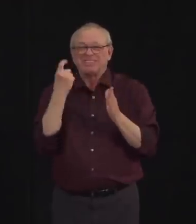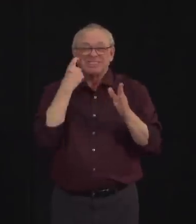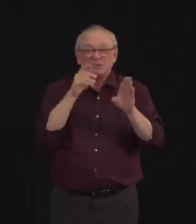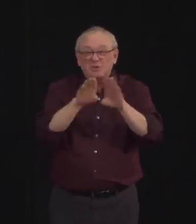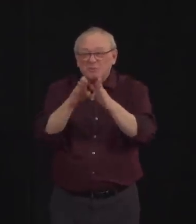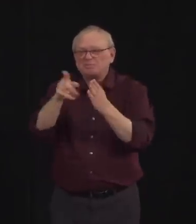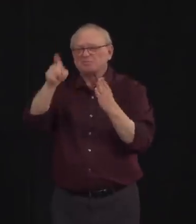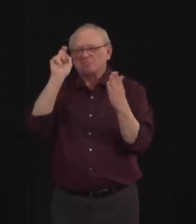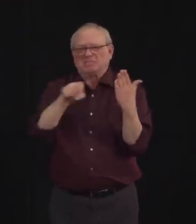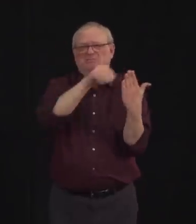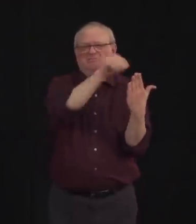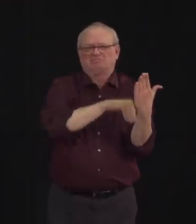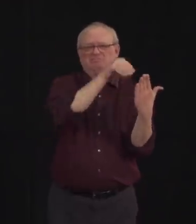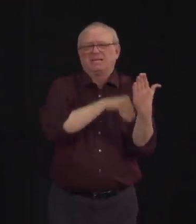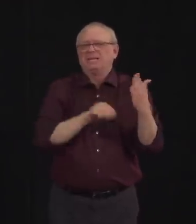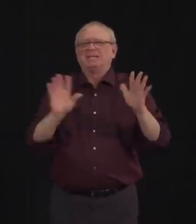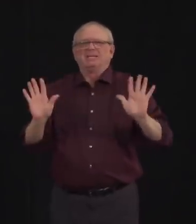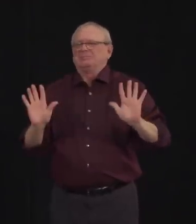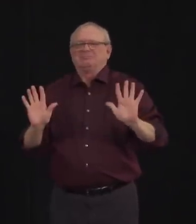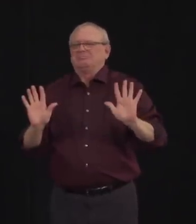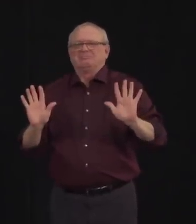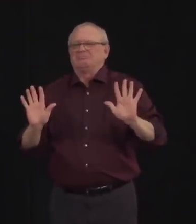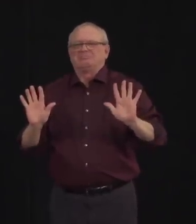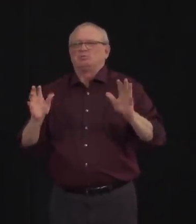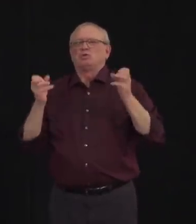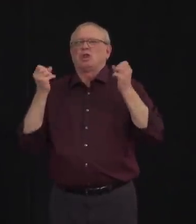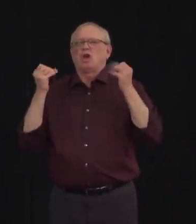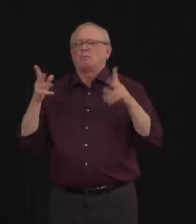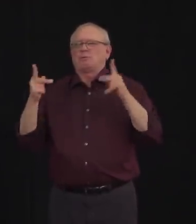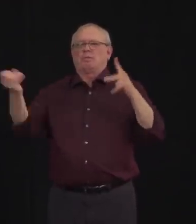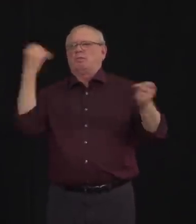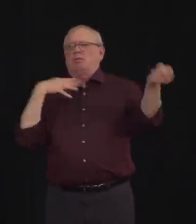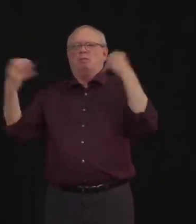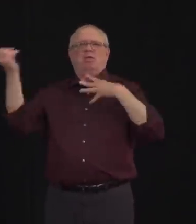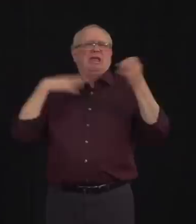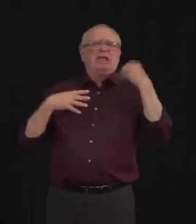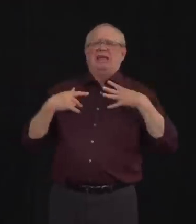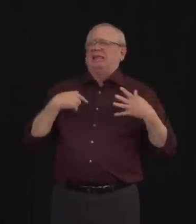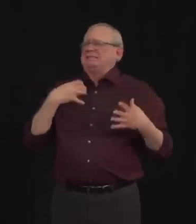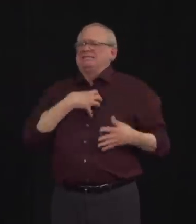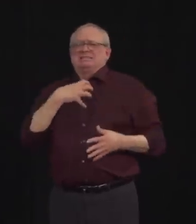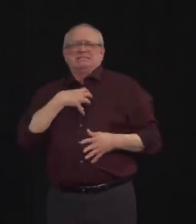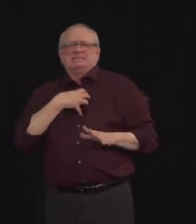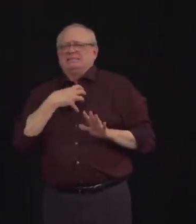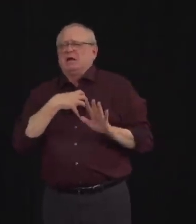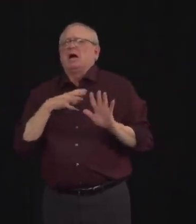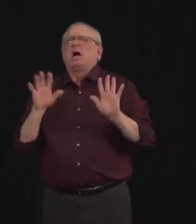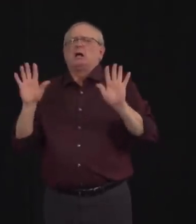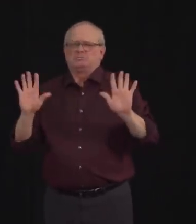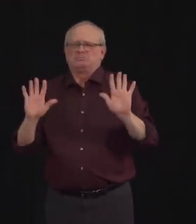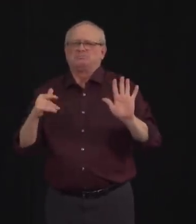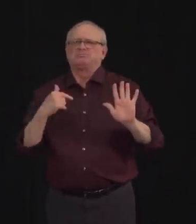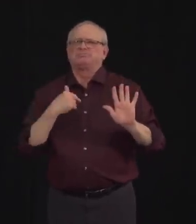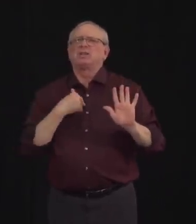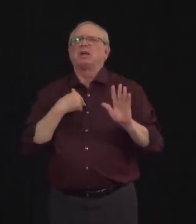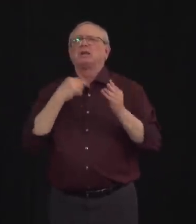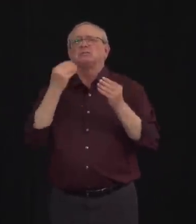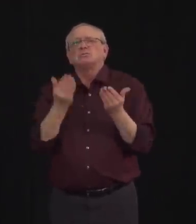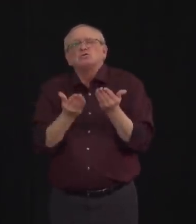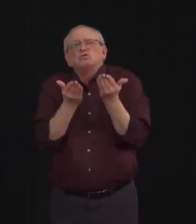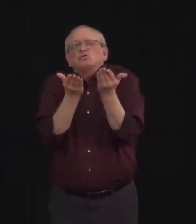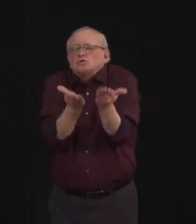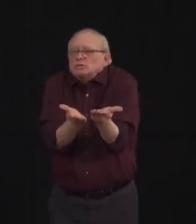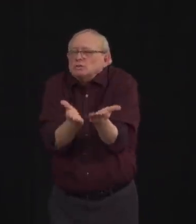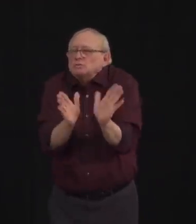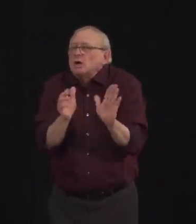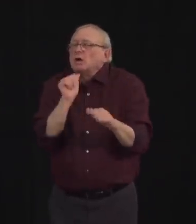altered this requirement. Completing the template is now recommended but voluntary for all businesses. I apologize